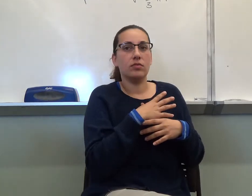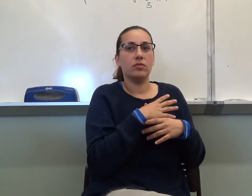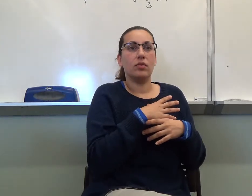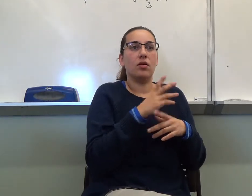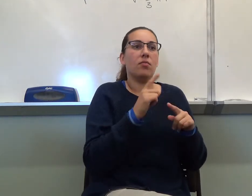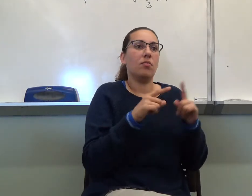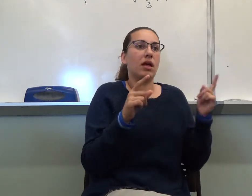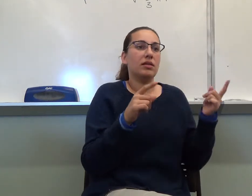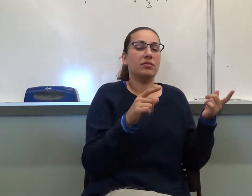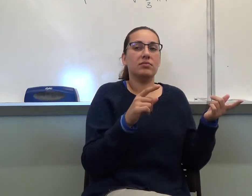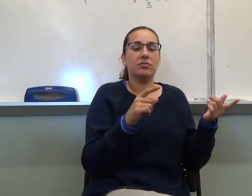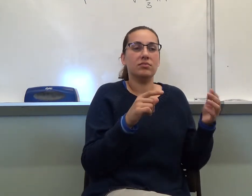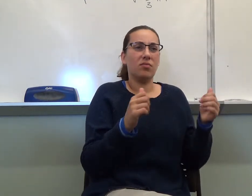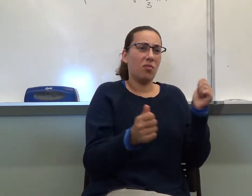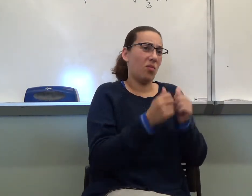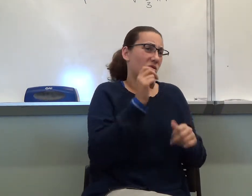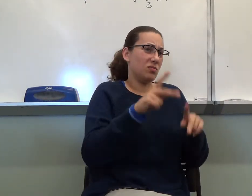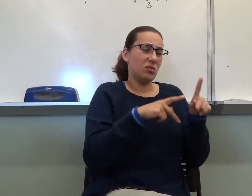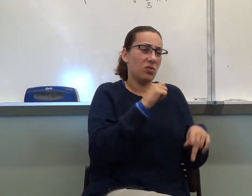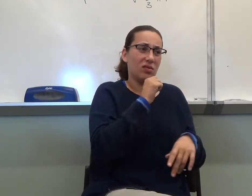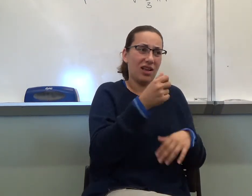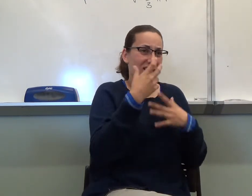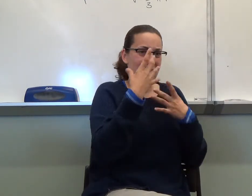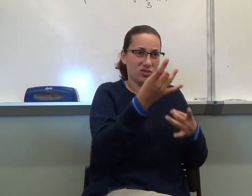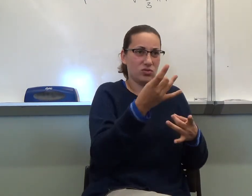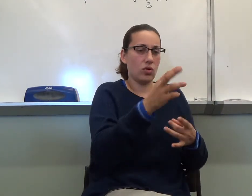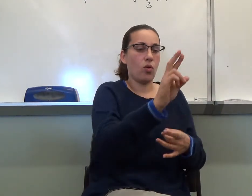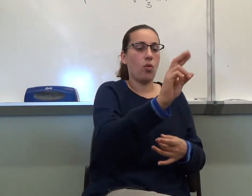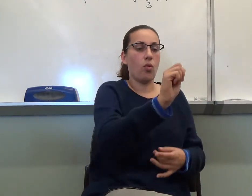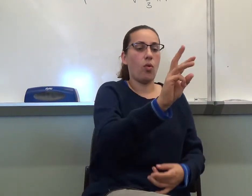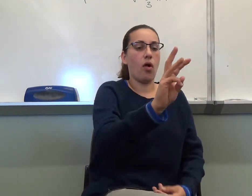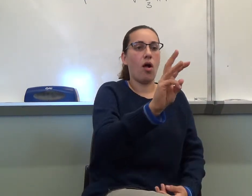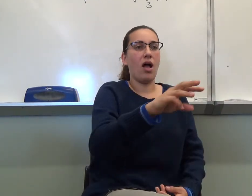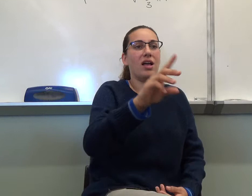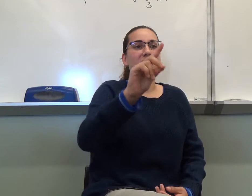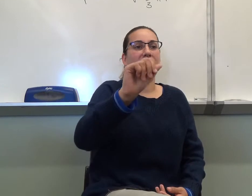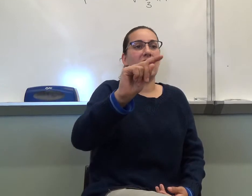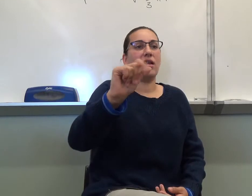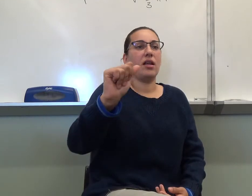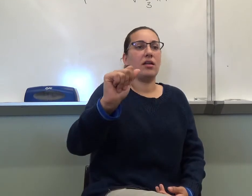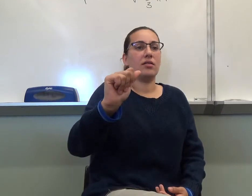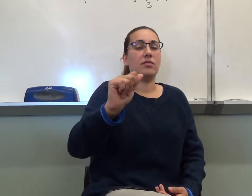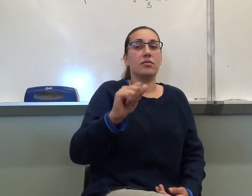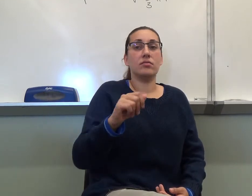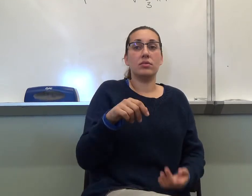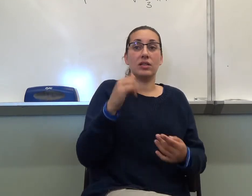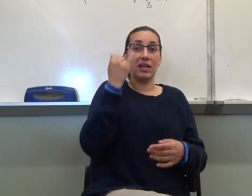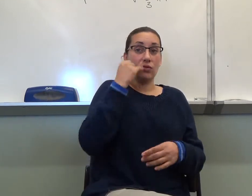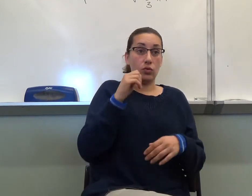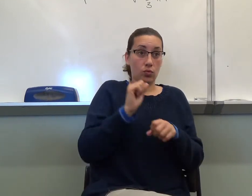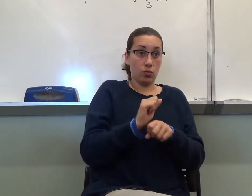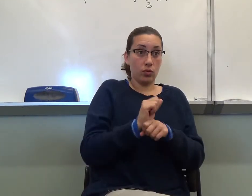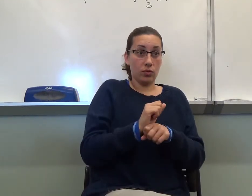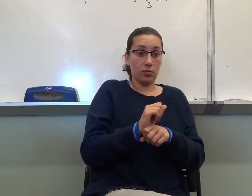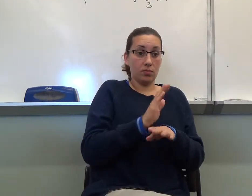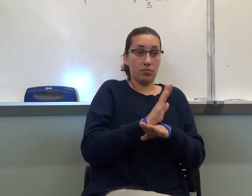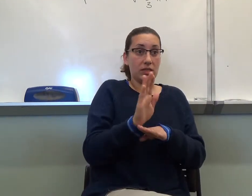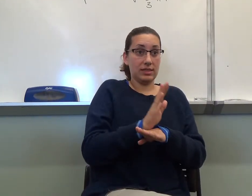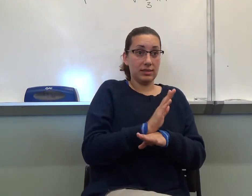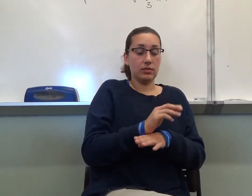data. They're not going to pay you a cent for that. Okay? They're going to pay you to take that and massage it and make it look pretty. That's